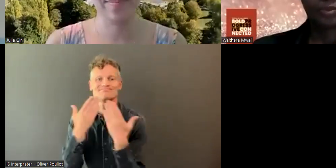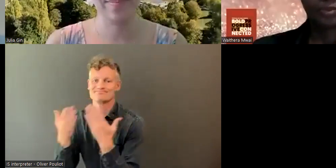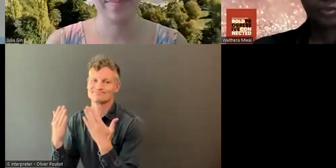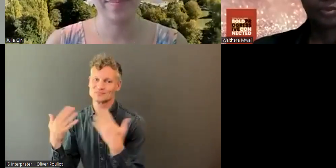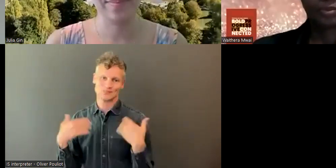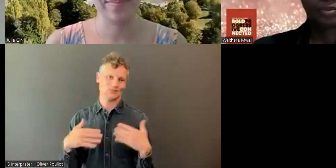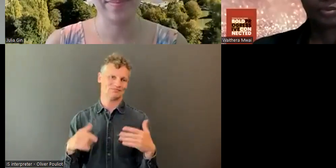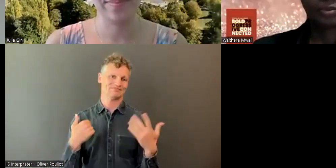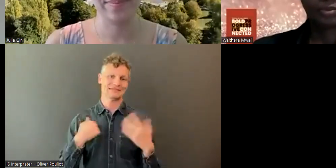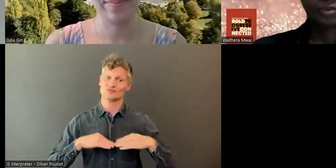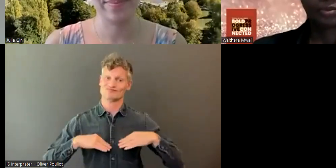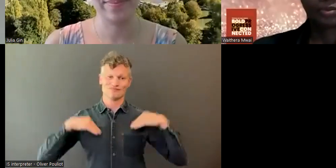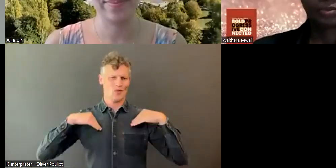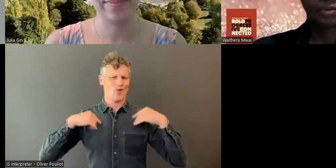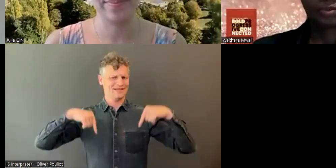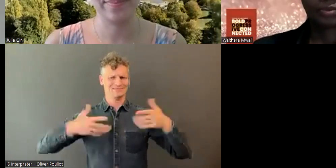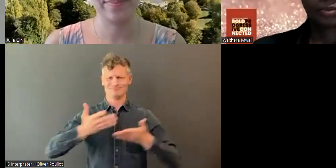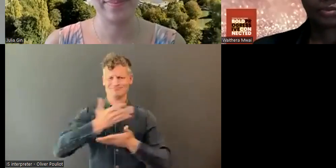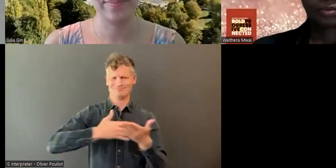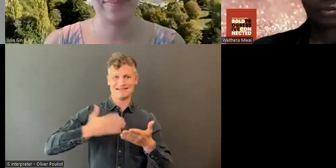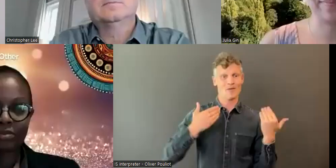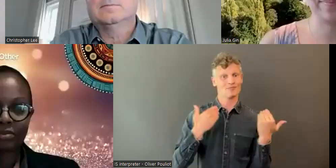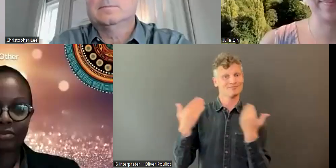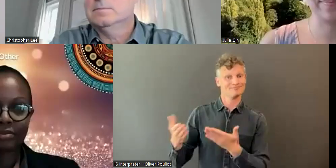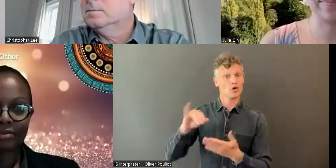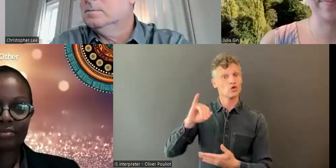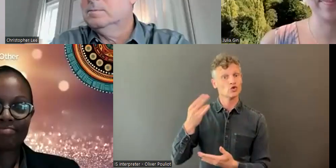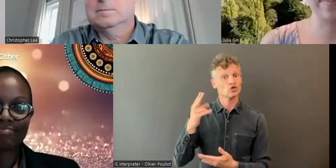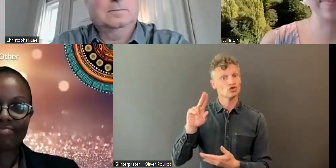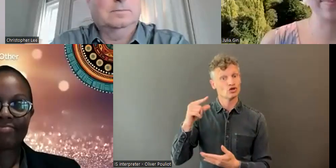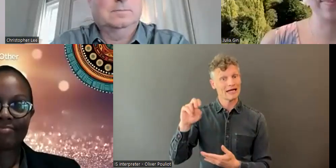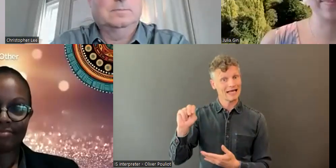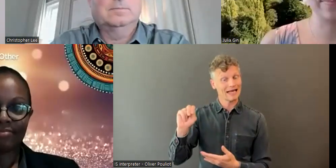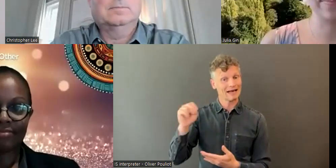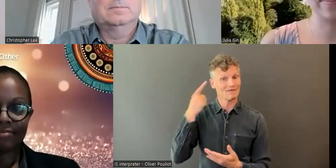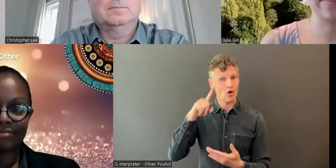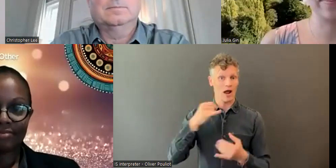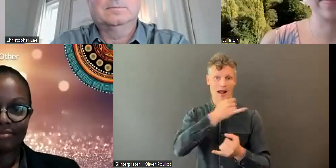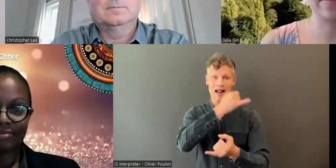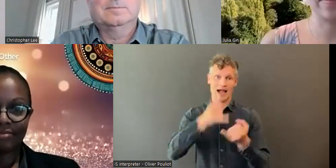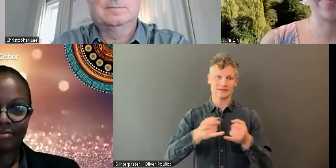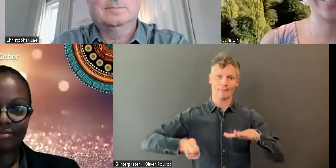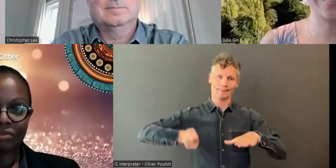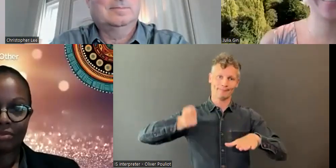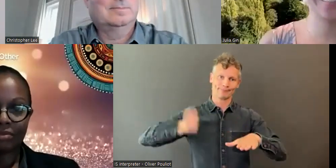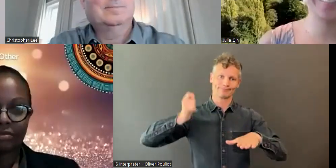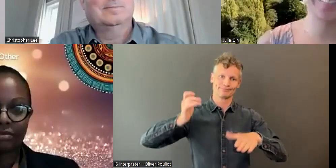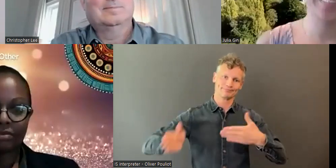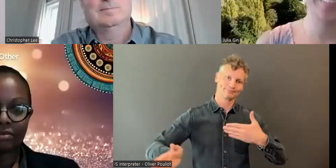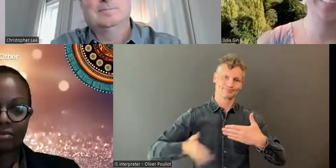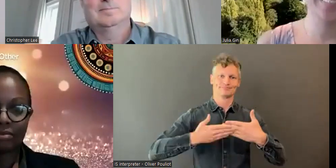to Jürgen to officially declare this amazing ILO GBDN webinar at an official